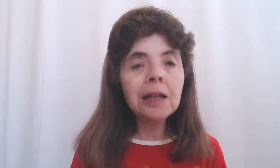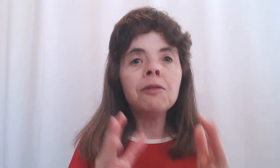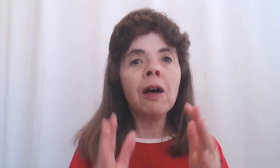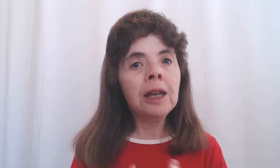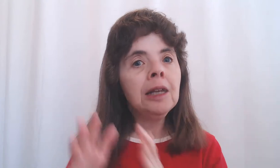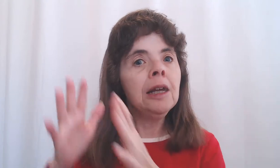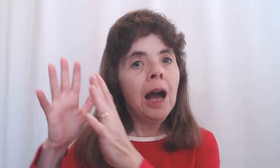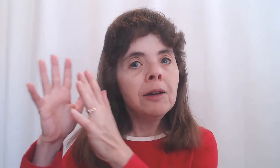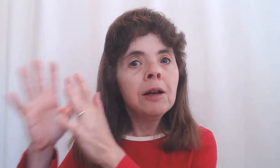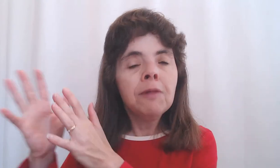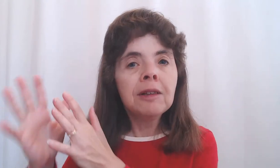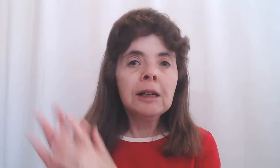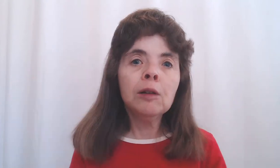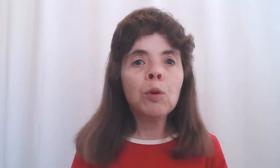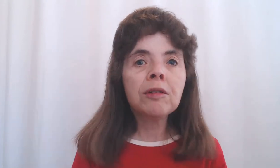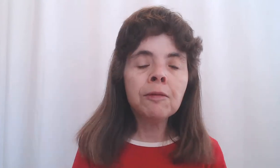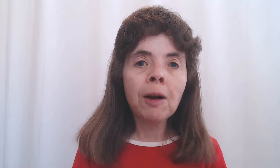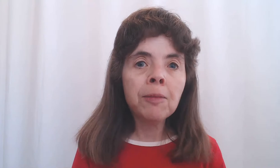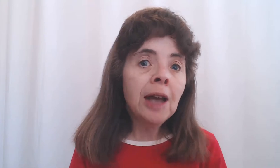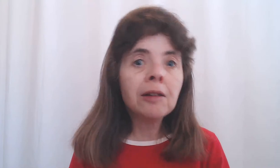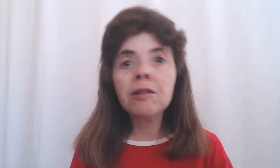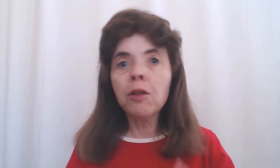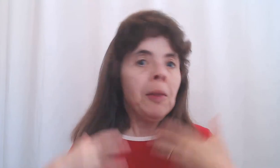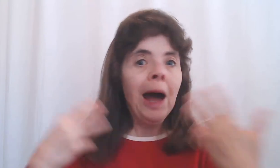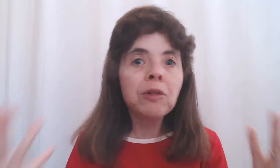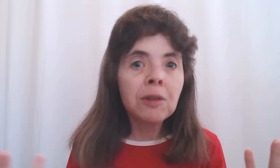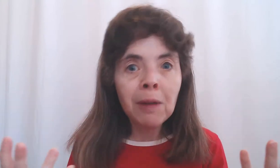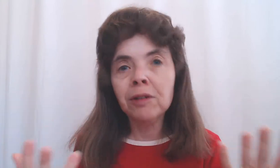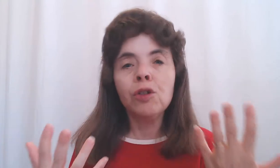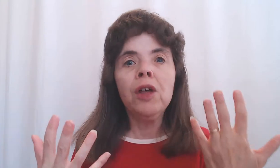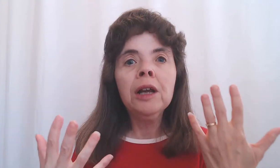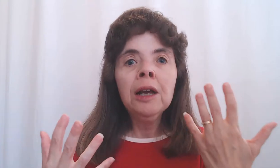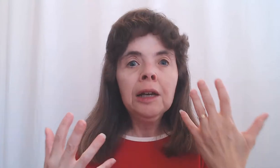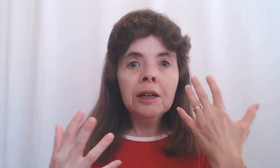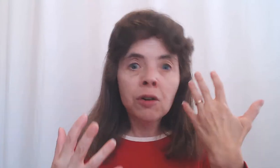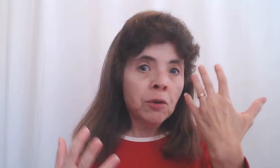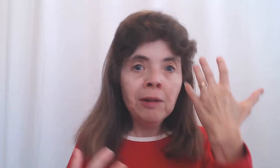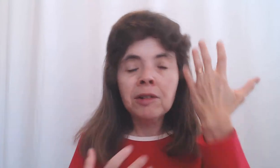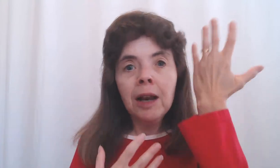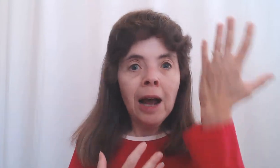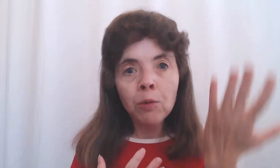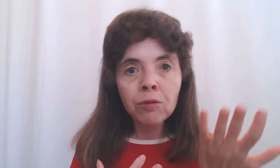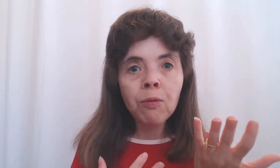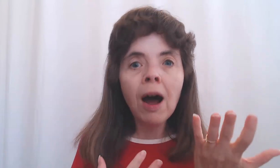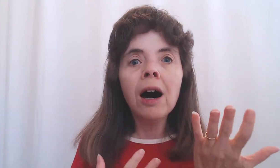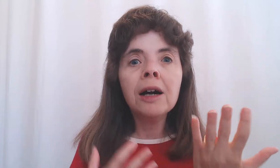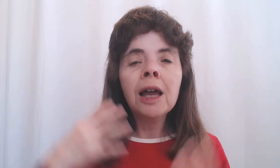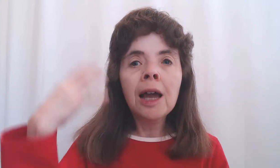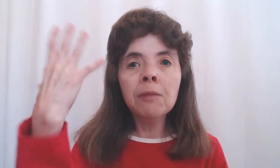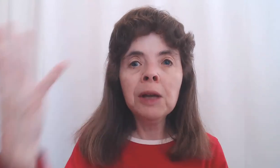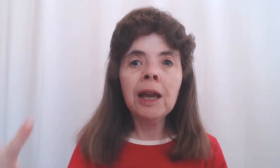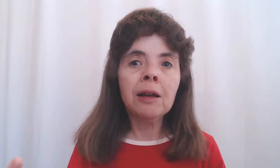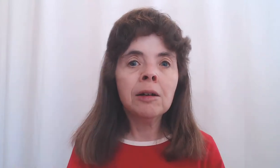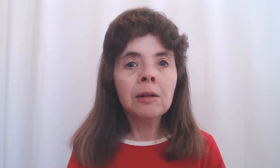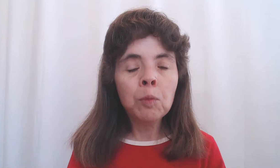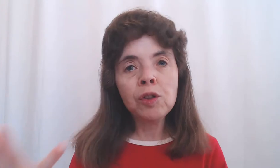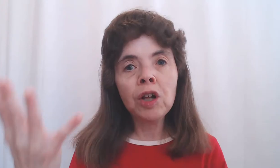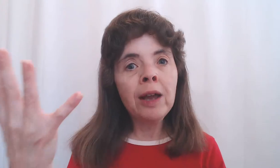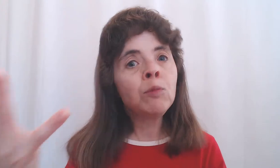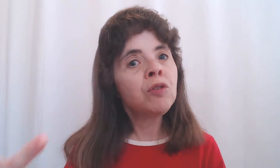and then that he had physically risen from the dead. so then that was the message that he turned around and said, I was wrong, and began preaching that it was